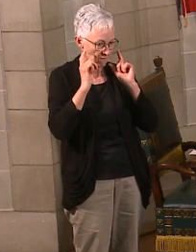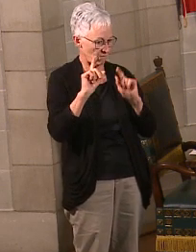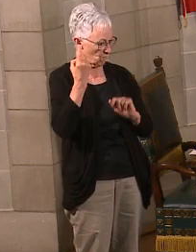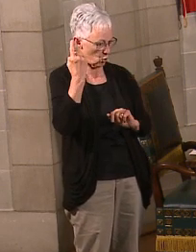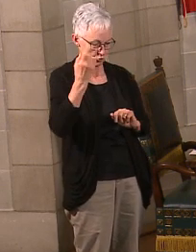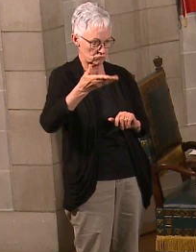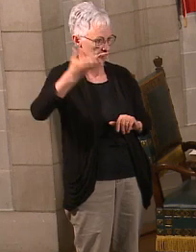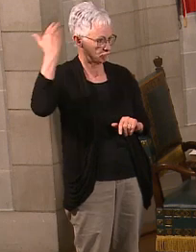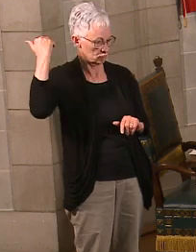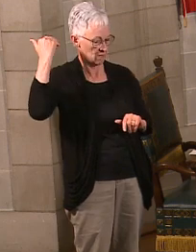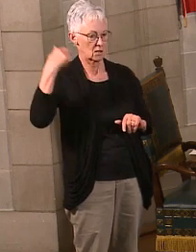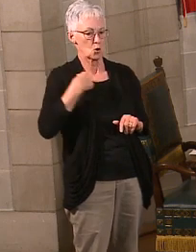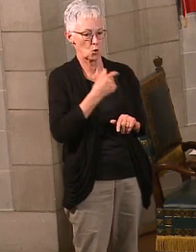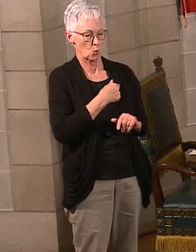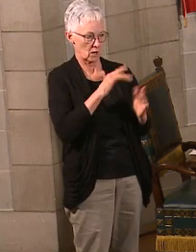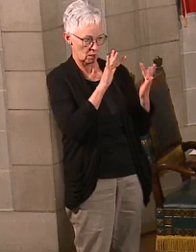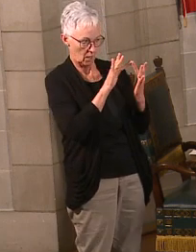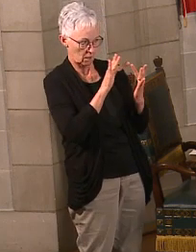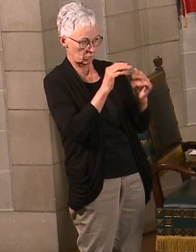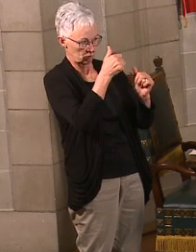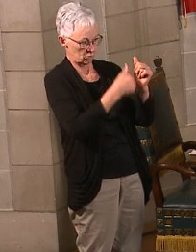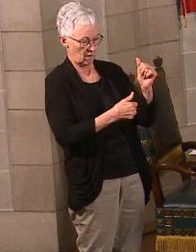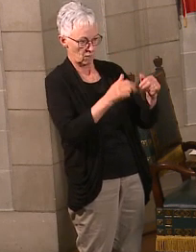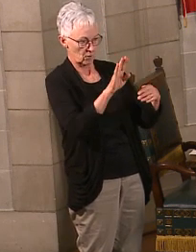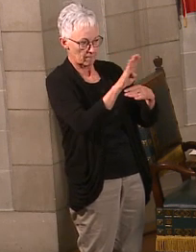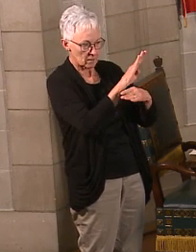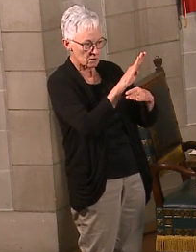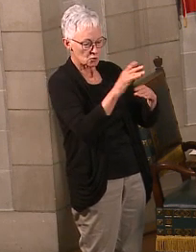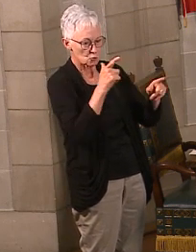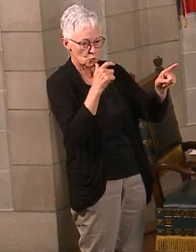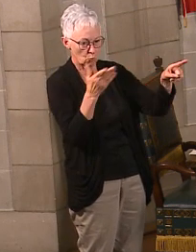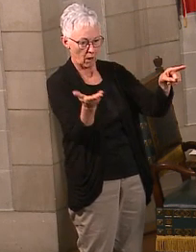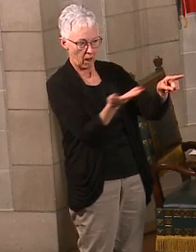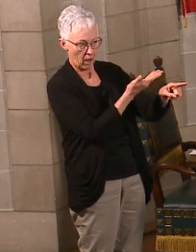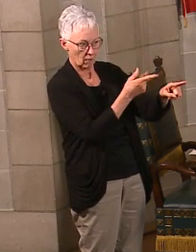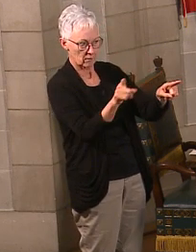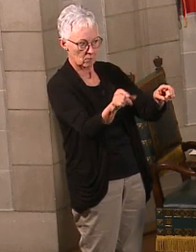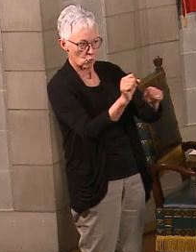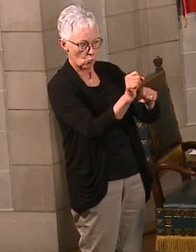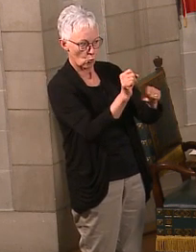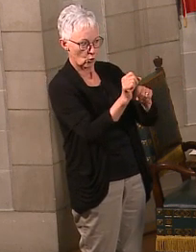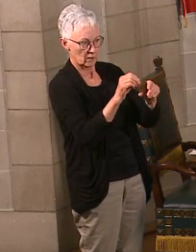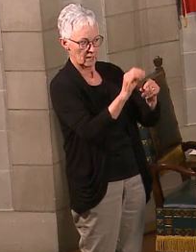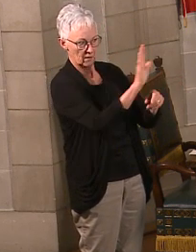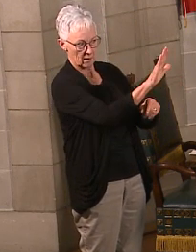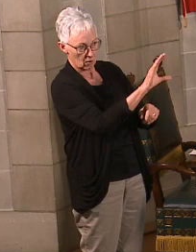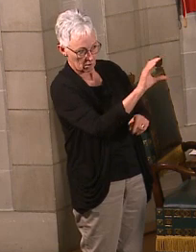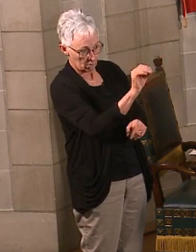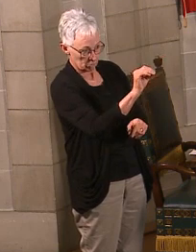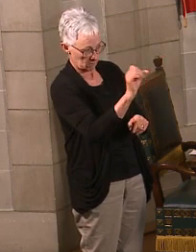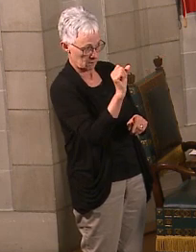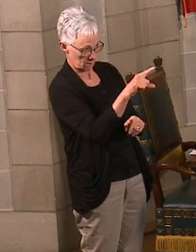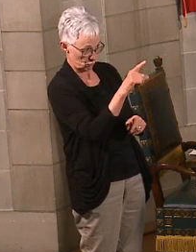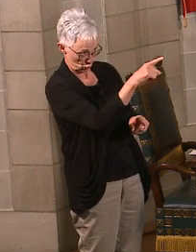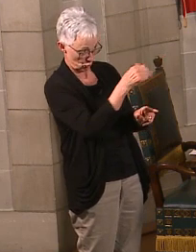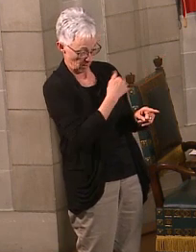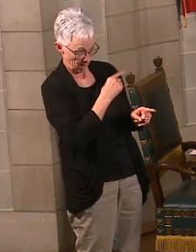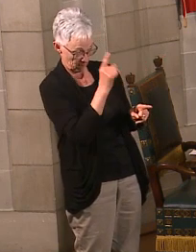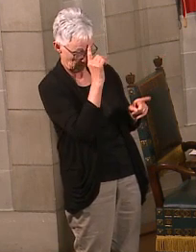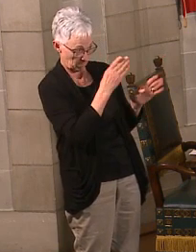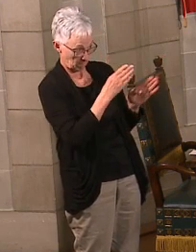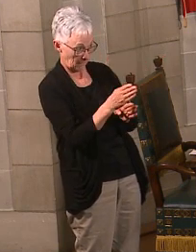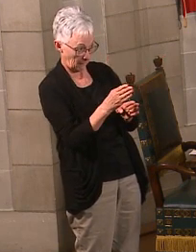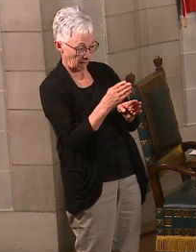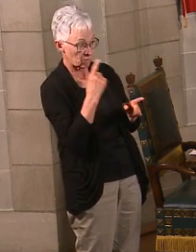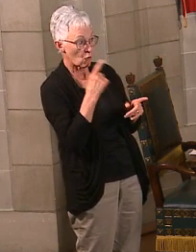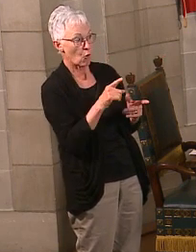every single employer that employs our people in work release. We said, what's your plan? Do you have a plan? We found, I think with two